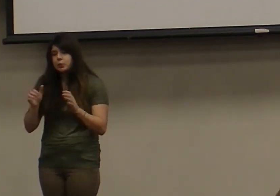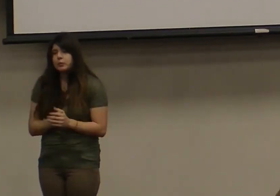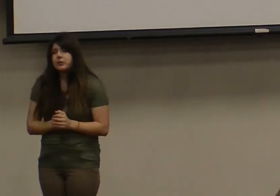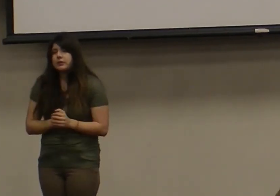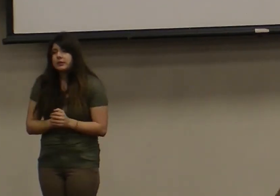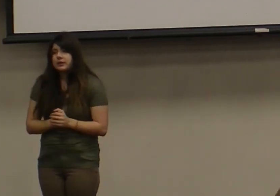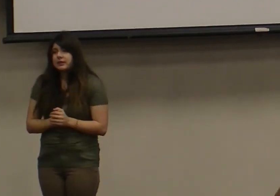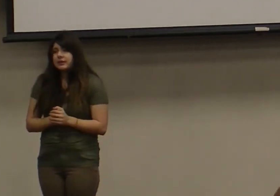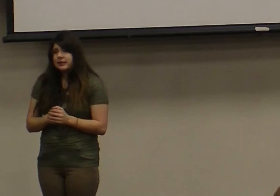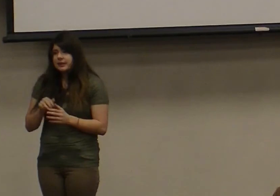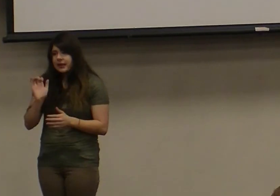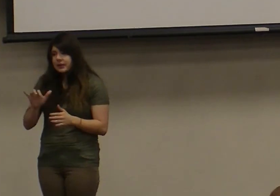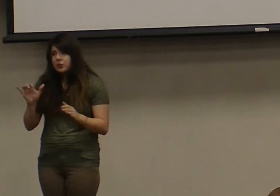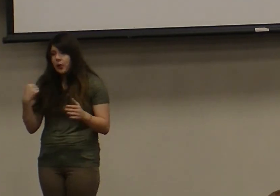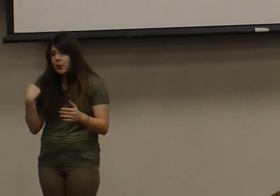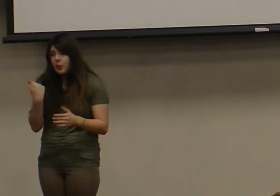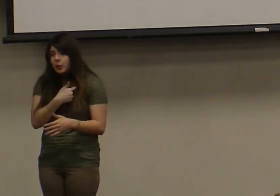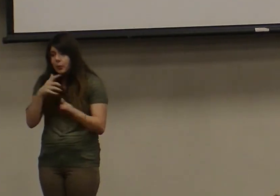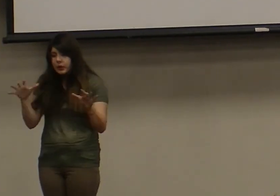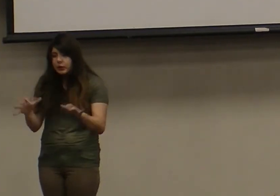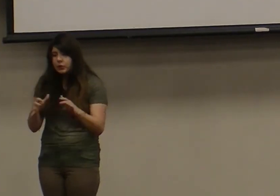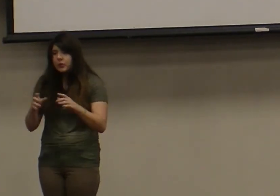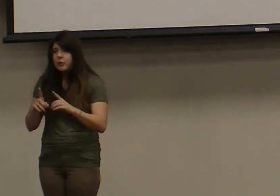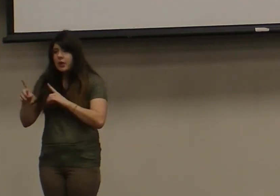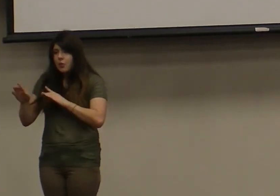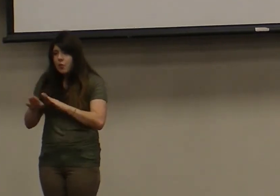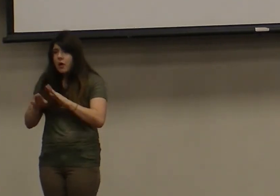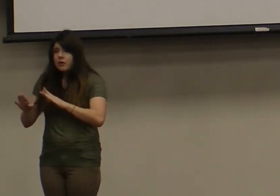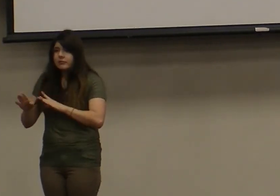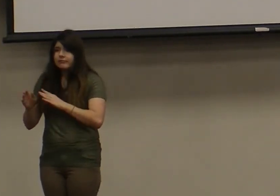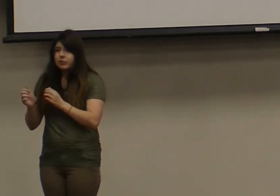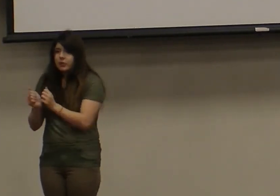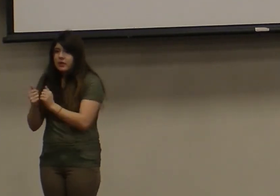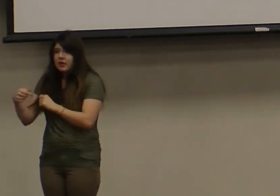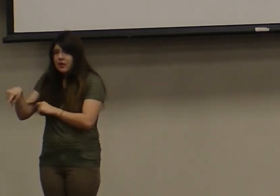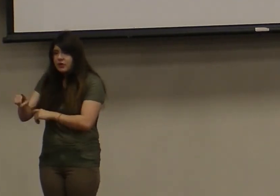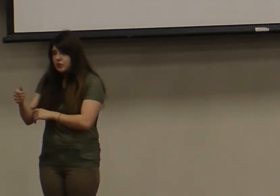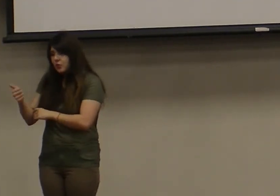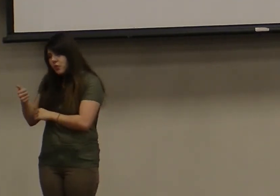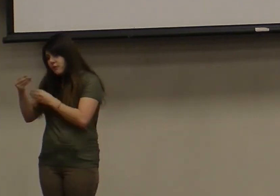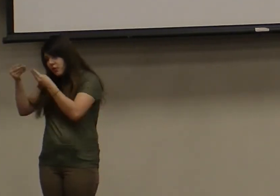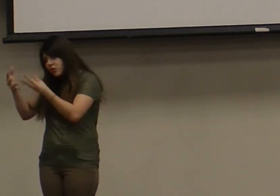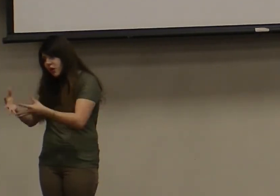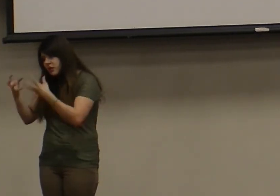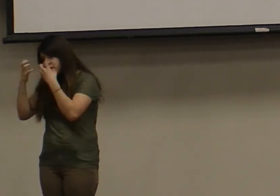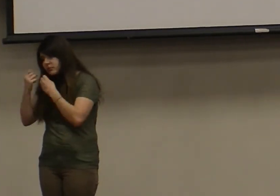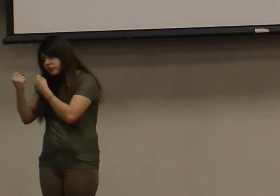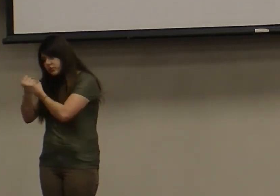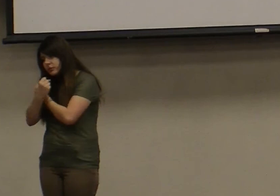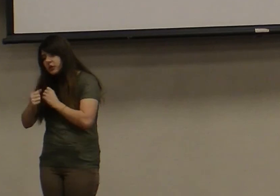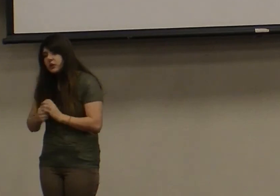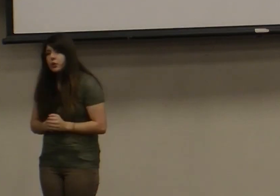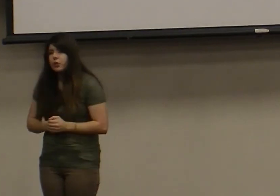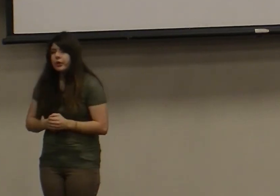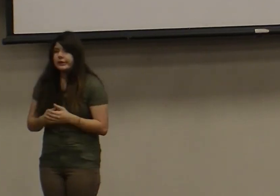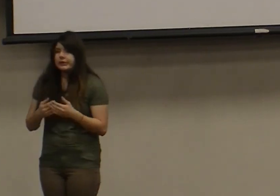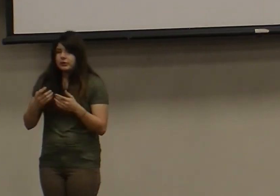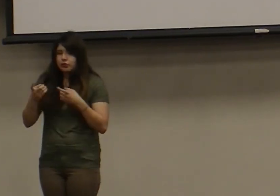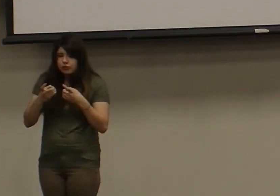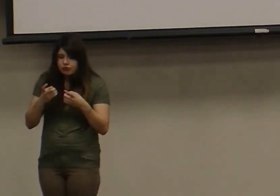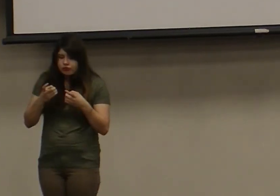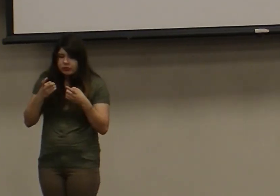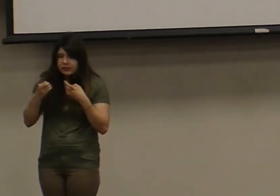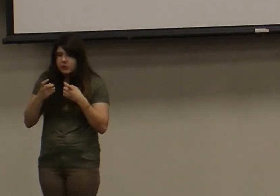That's what we do when we walk beside those who've lost loved ones and are dealing with divorce, who